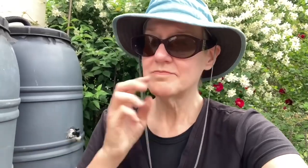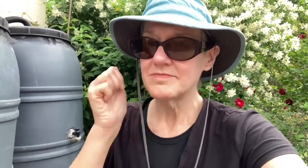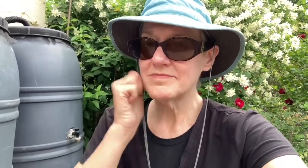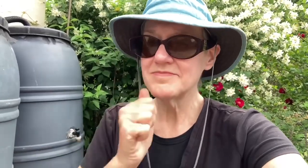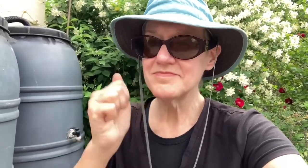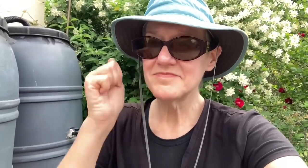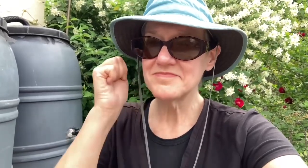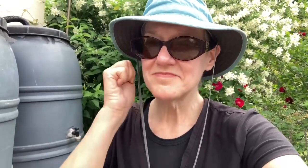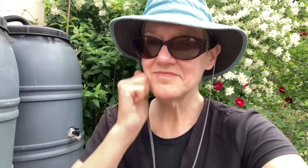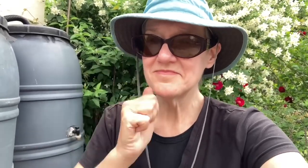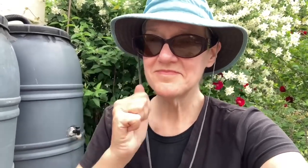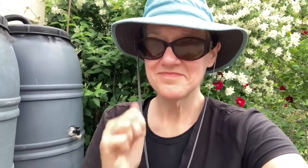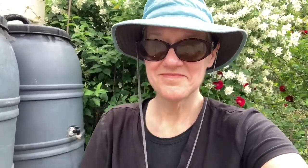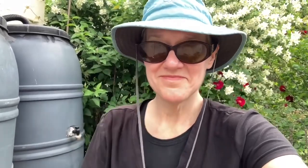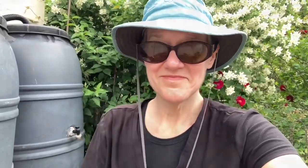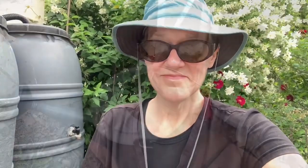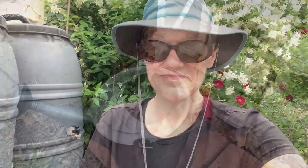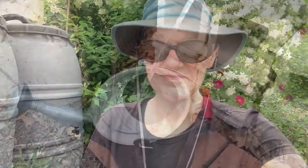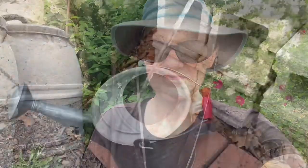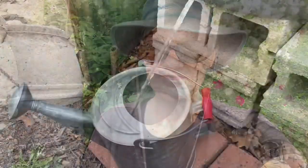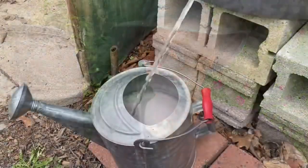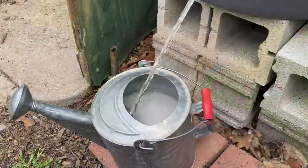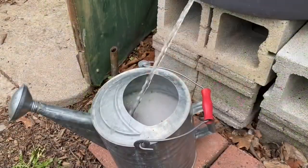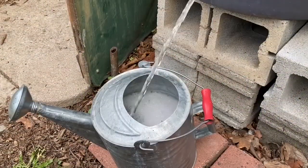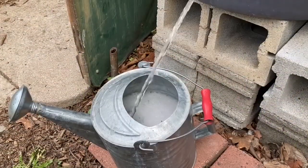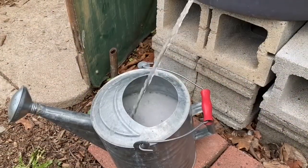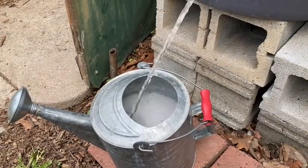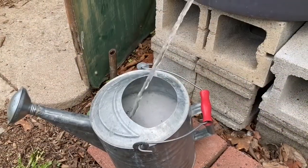I am going to water it every day.